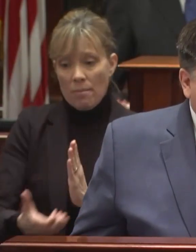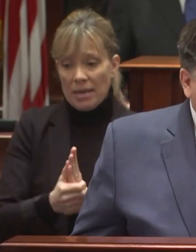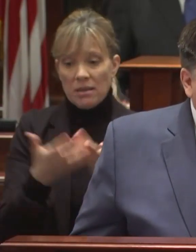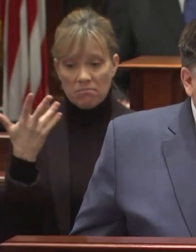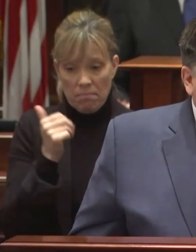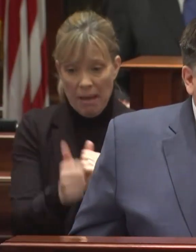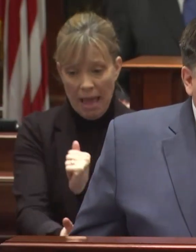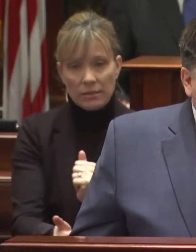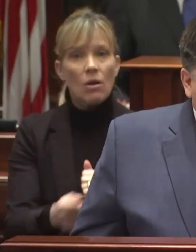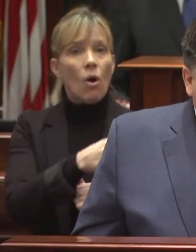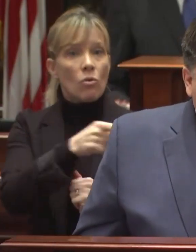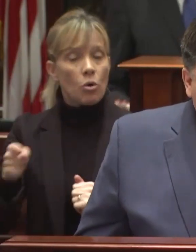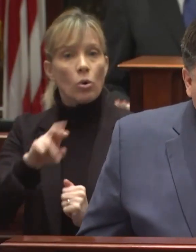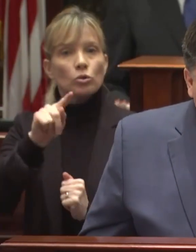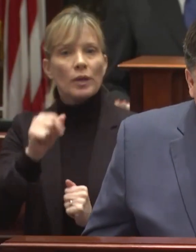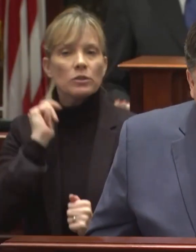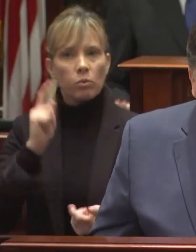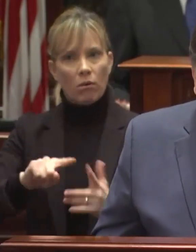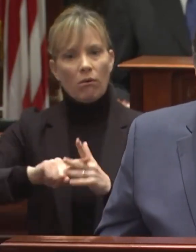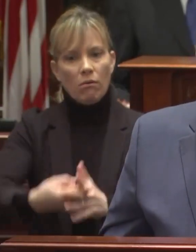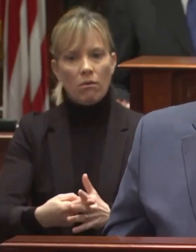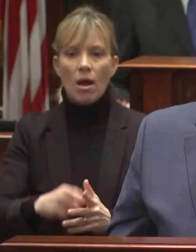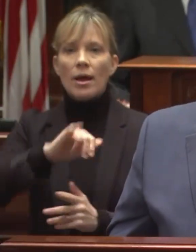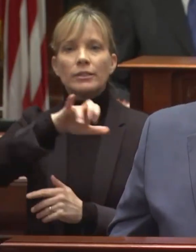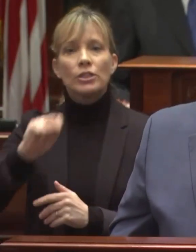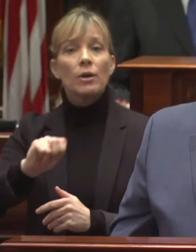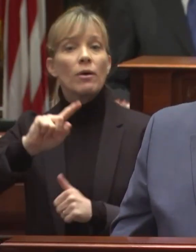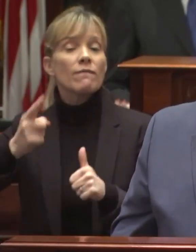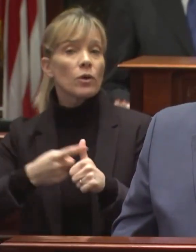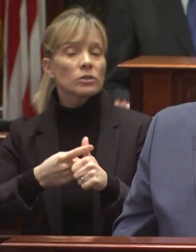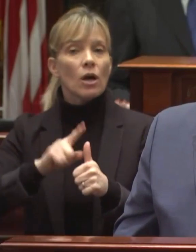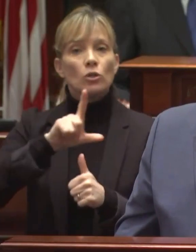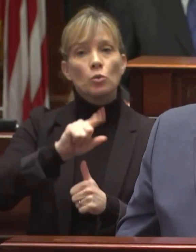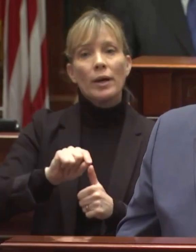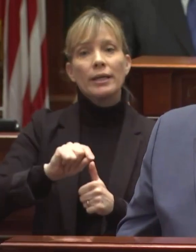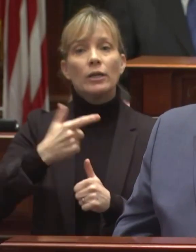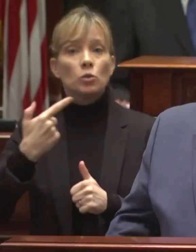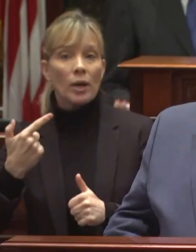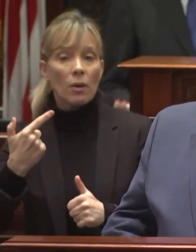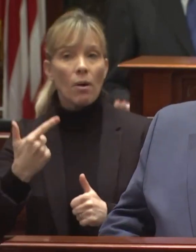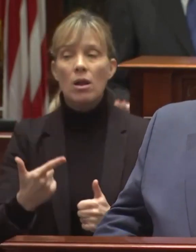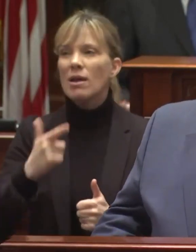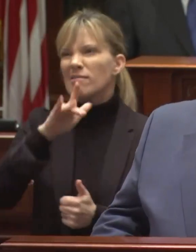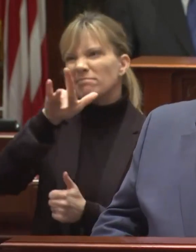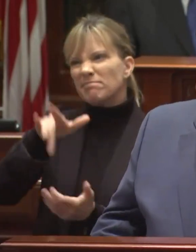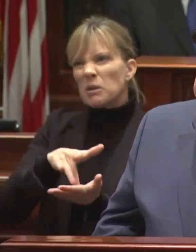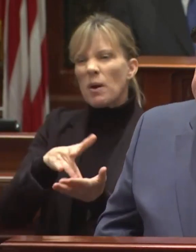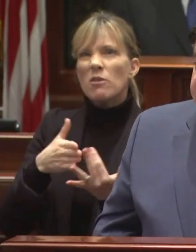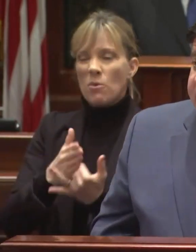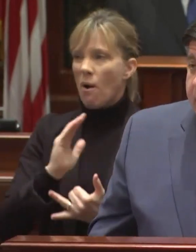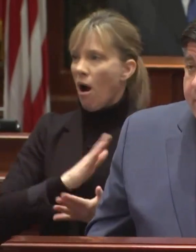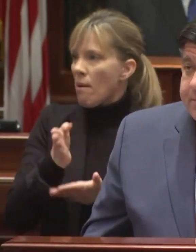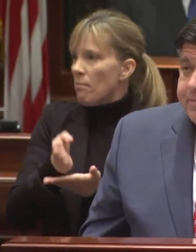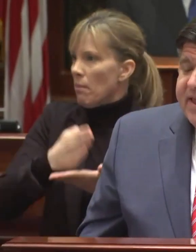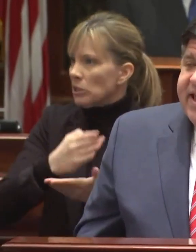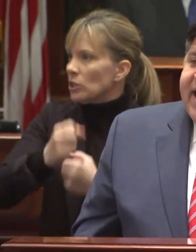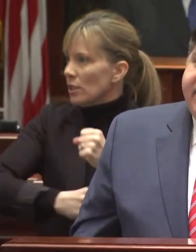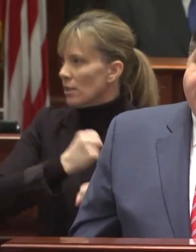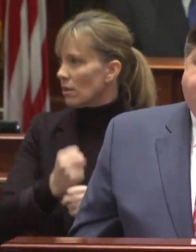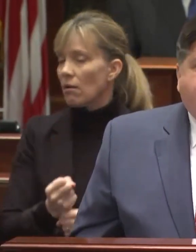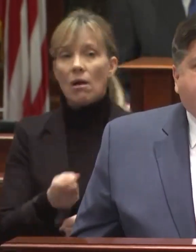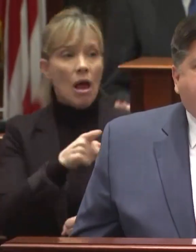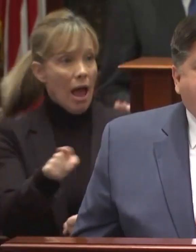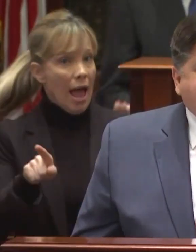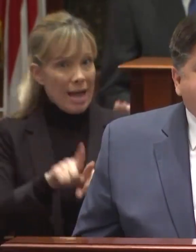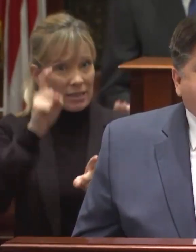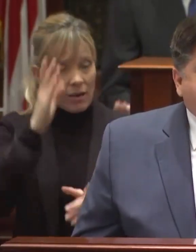is passed, those rates will go into effect January 1st, 2021, midway through our budget year. As